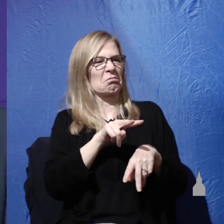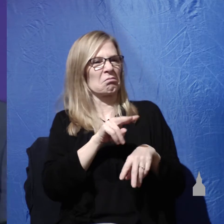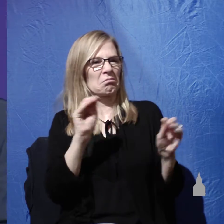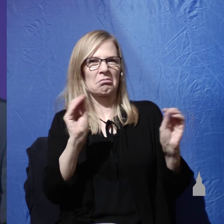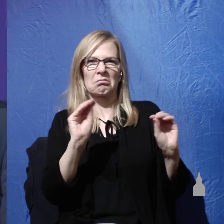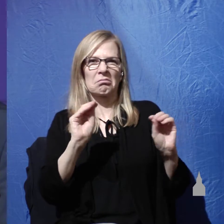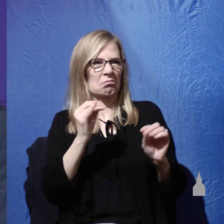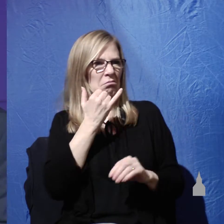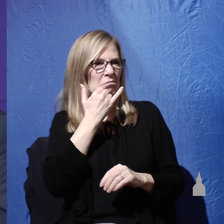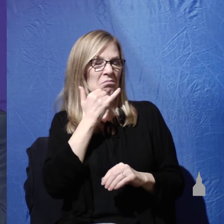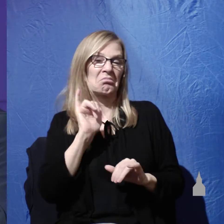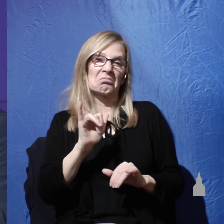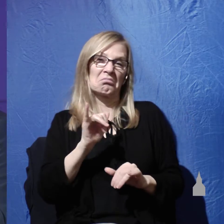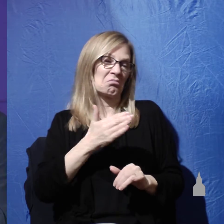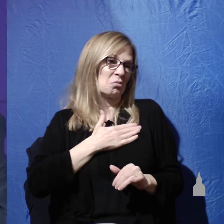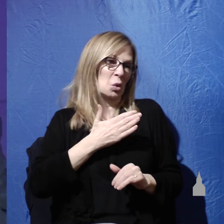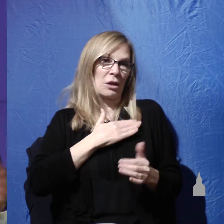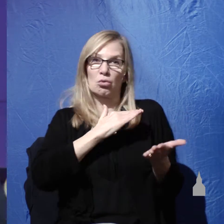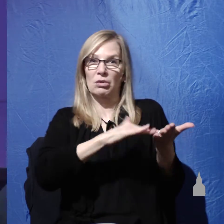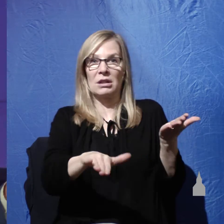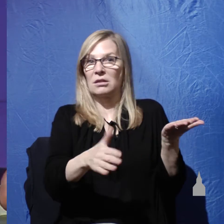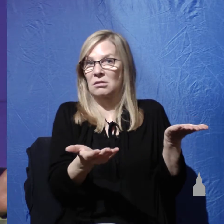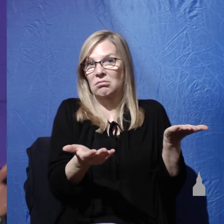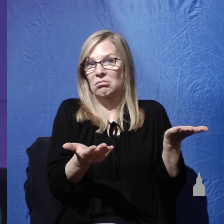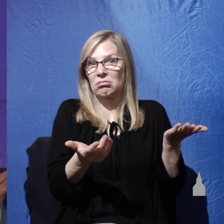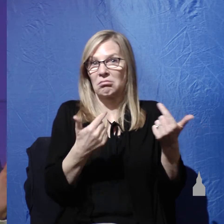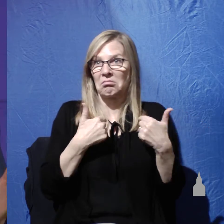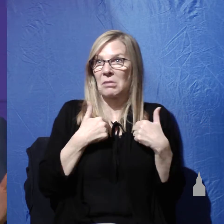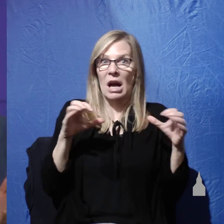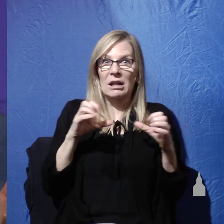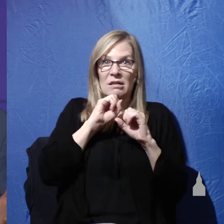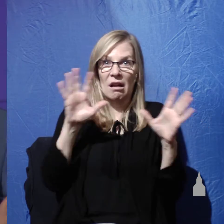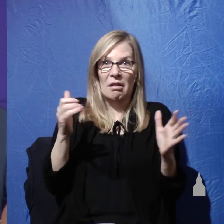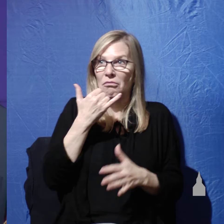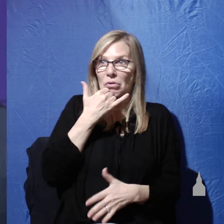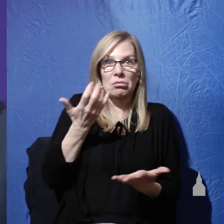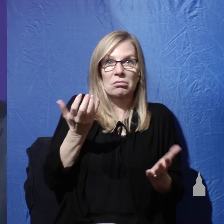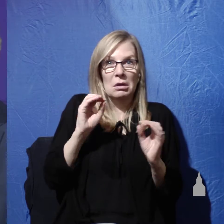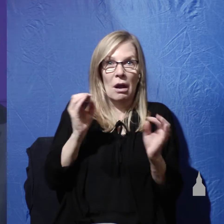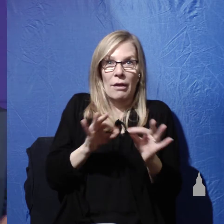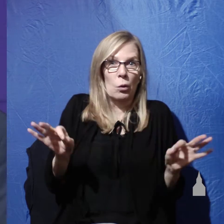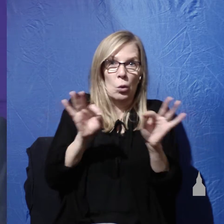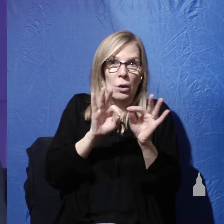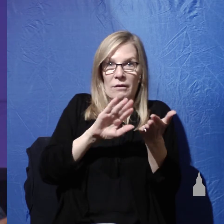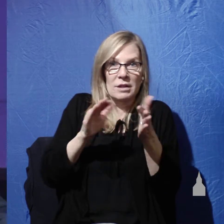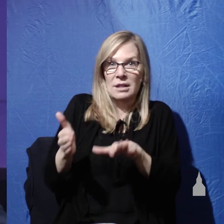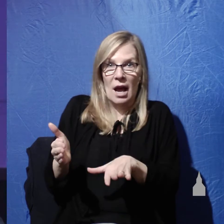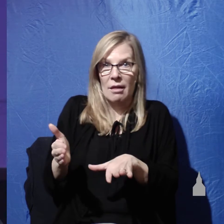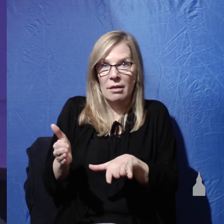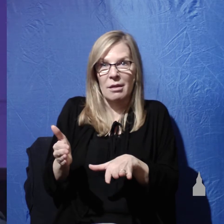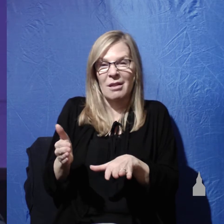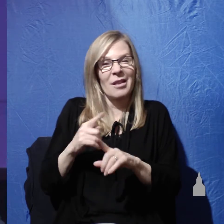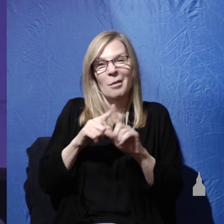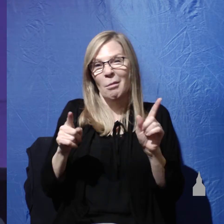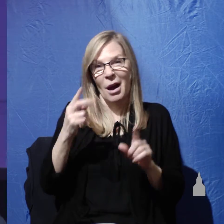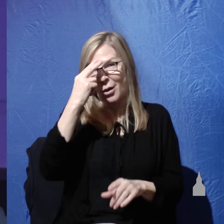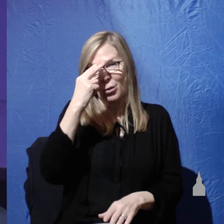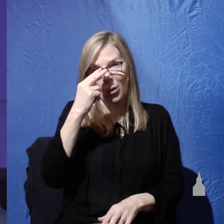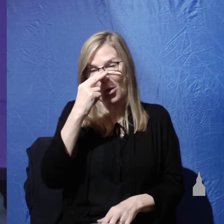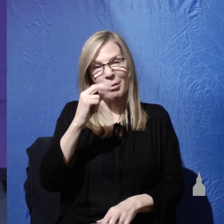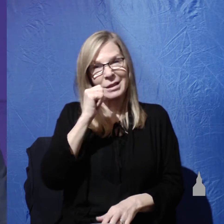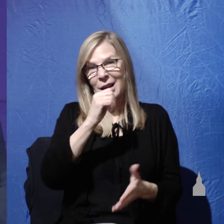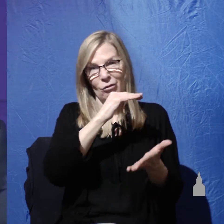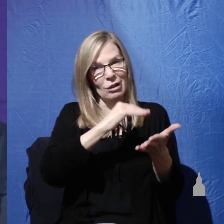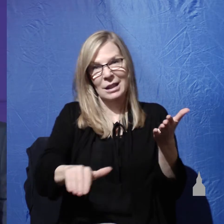willing to release him because he said, I had done nothing worthy of death. However, they didn't release him, but